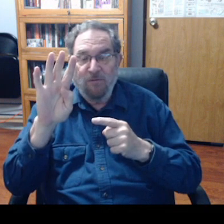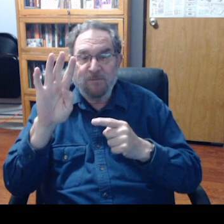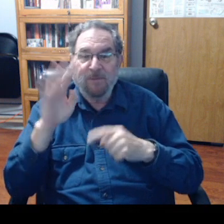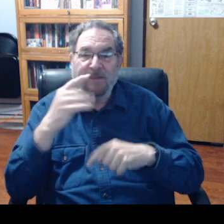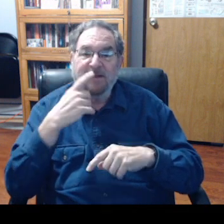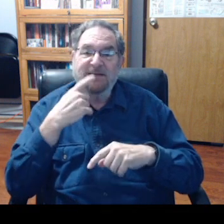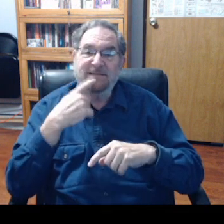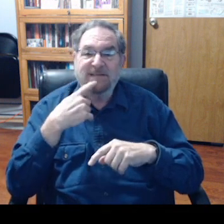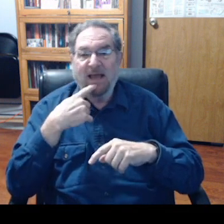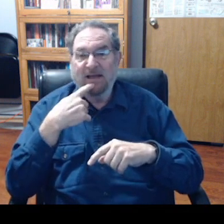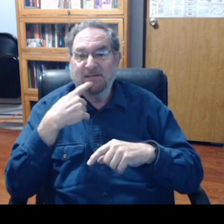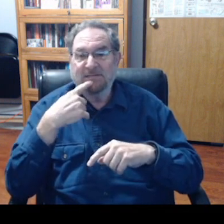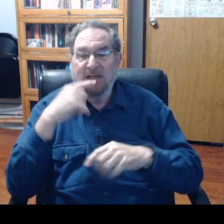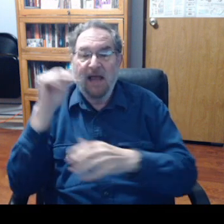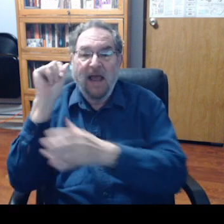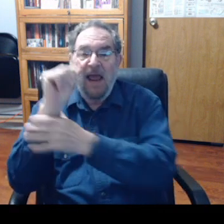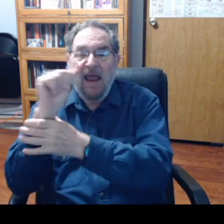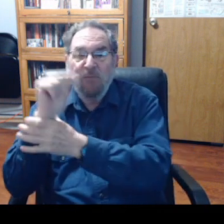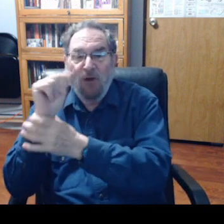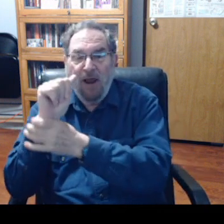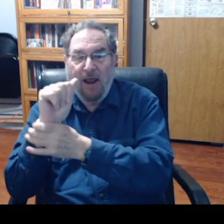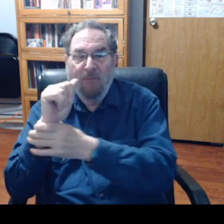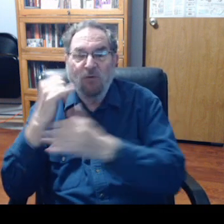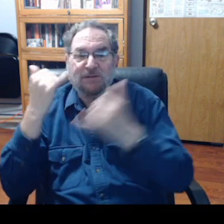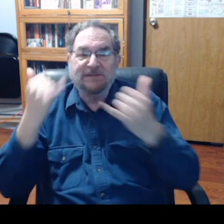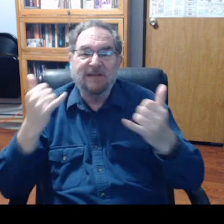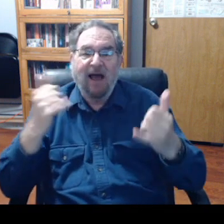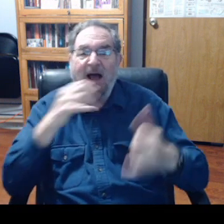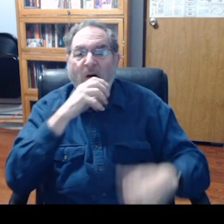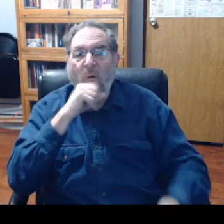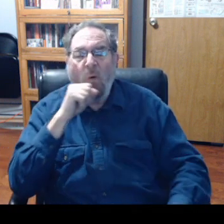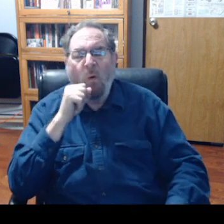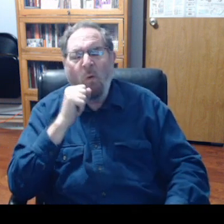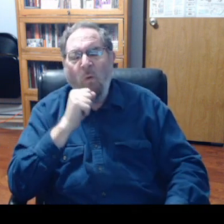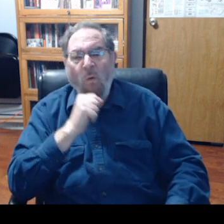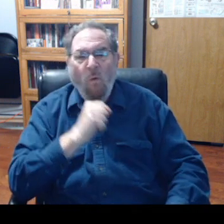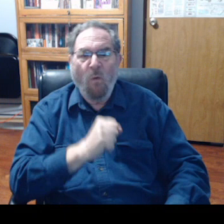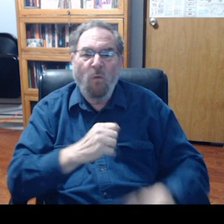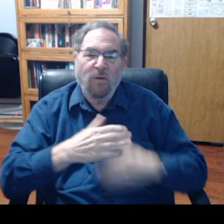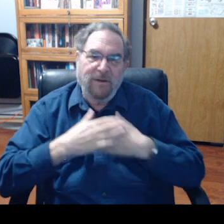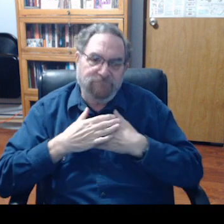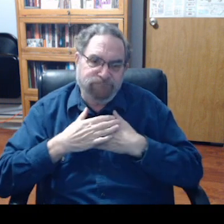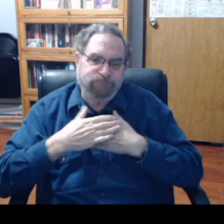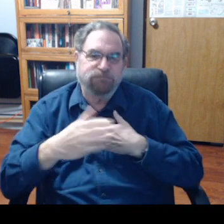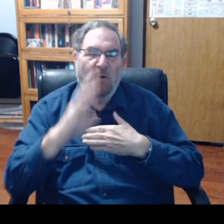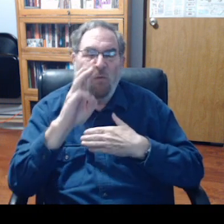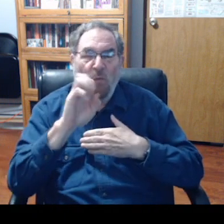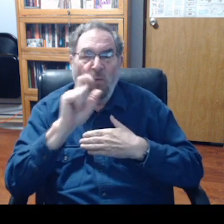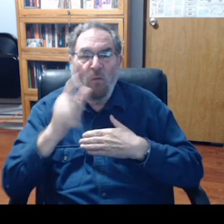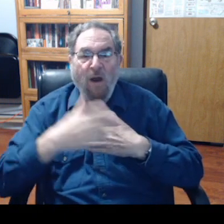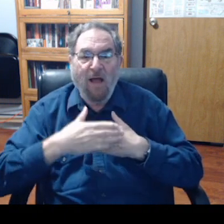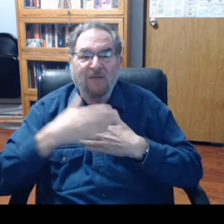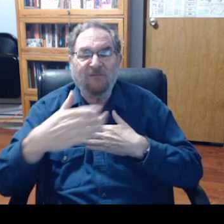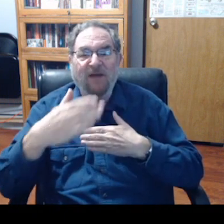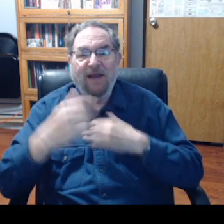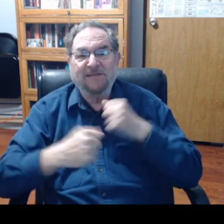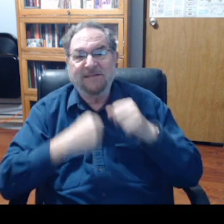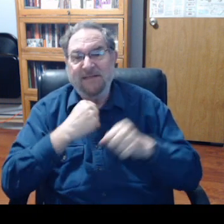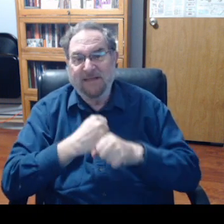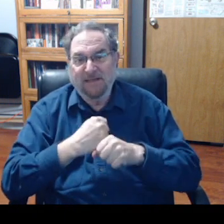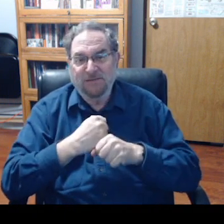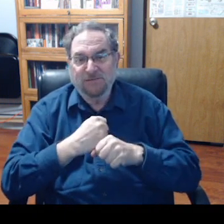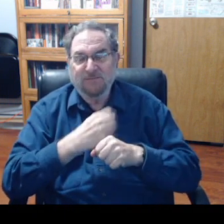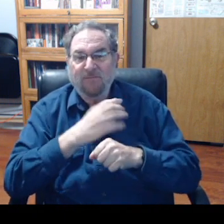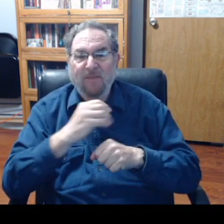24:1-4, it says Abraham was now old and well advanced